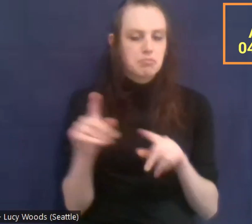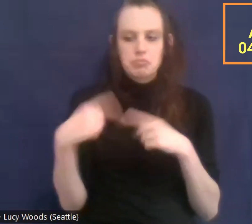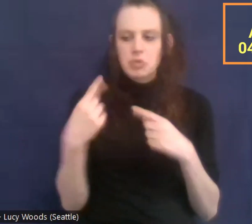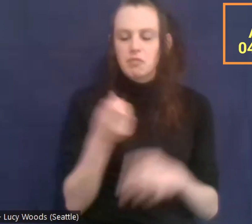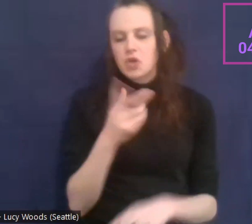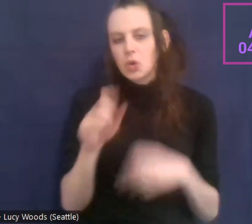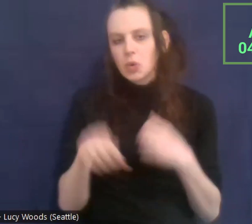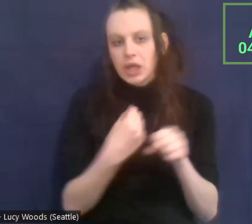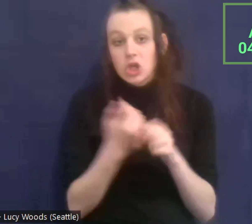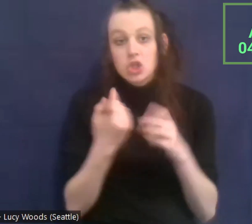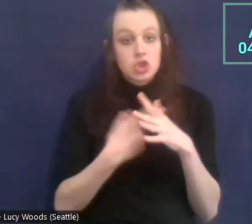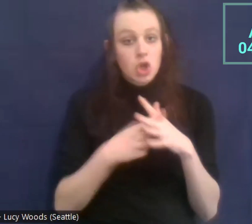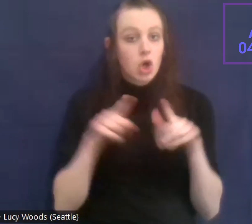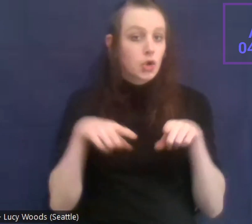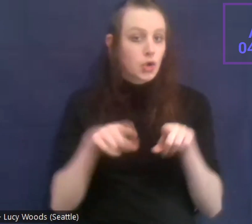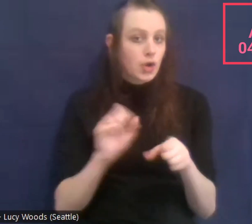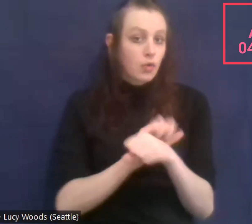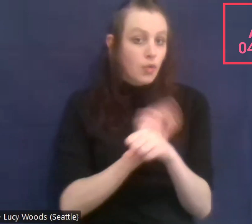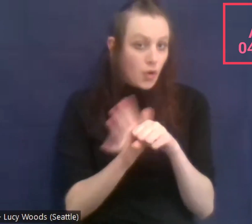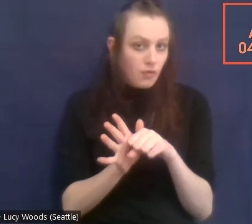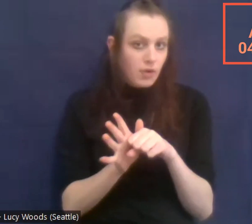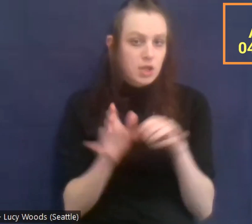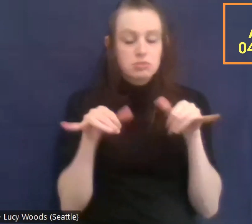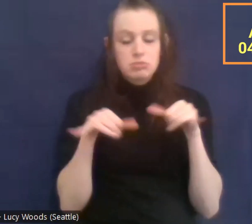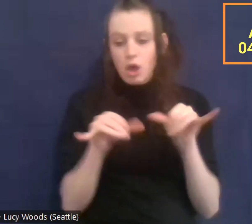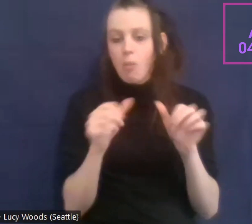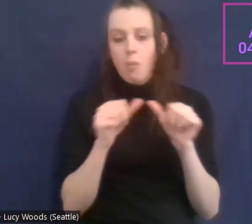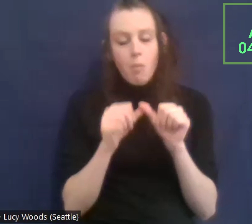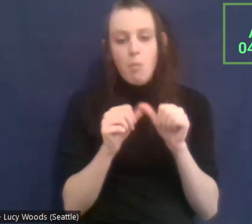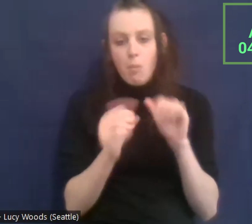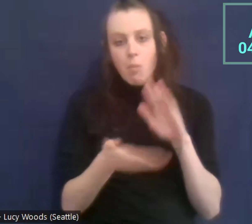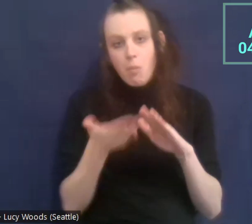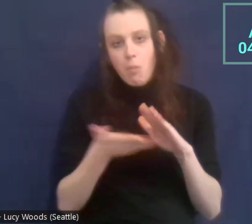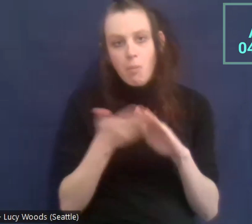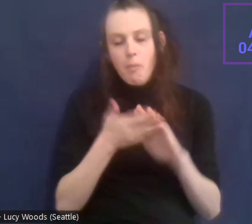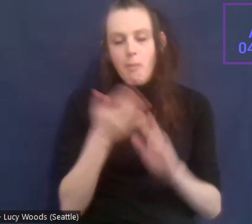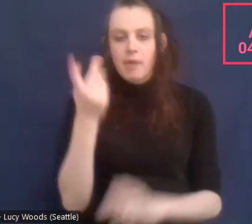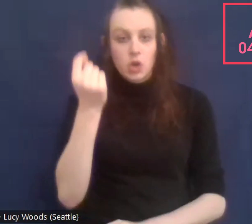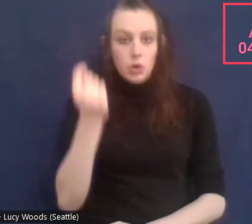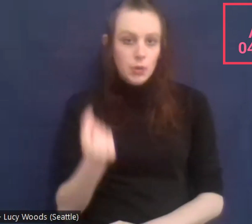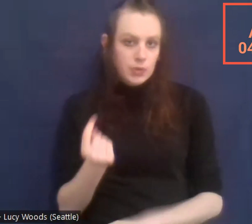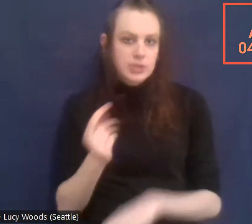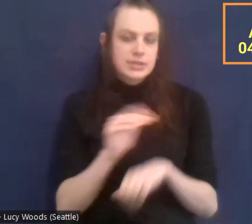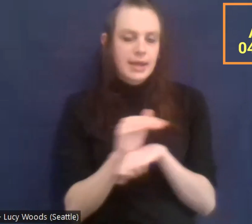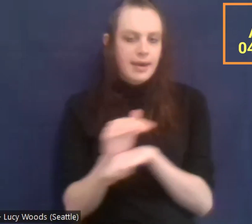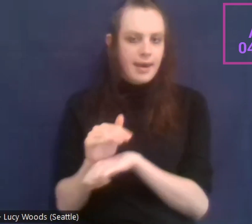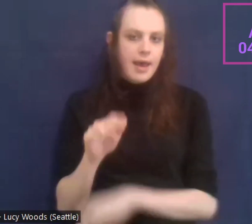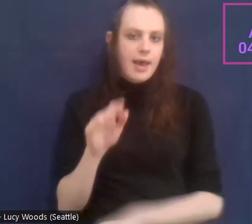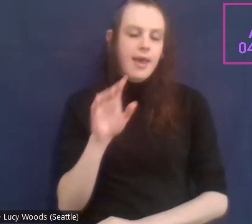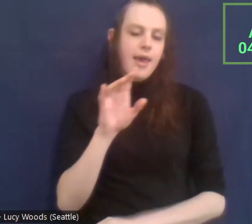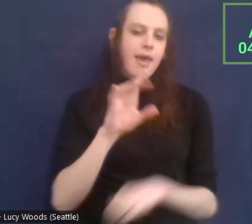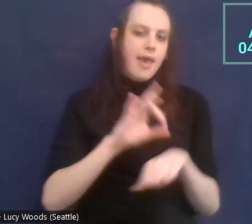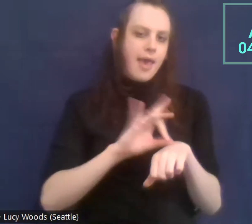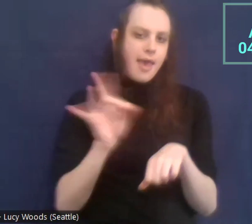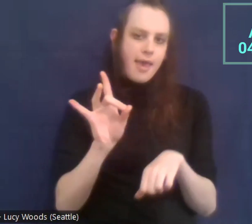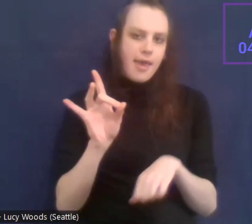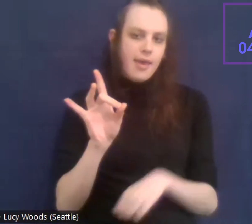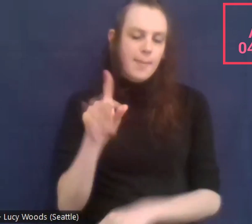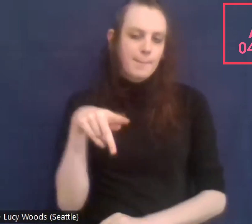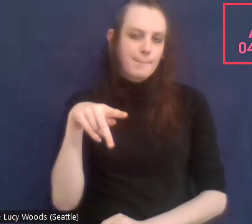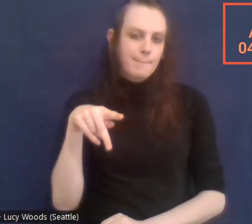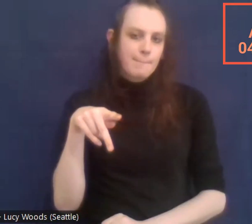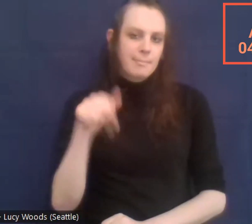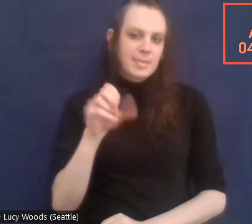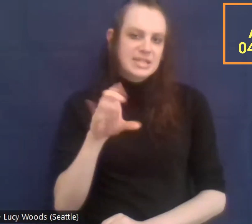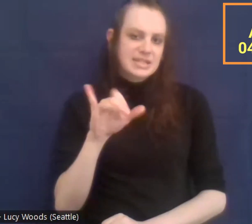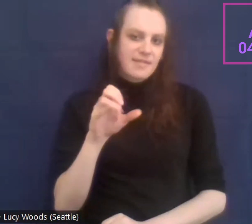COVID, and yeah, it's still up and running. Every Tuesday night at 8 p.m. Pacific. We hang out for about a